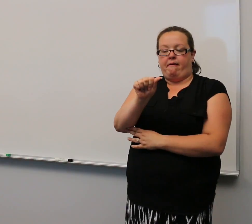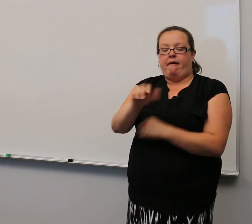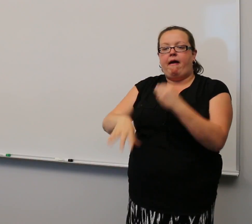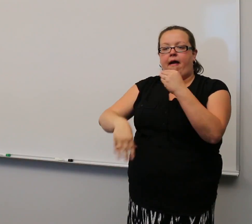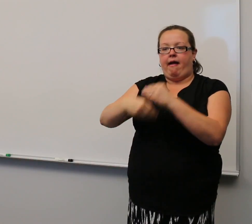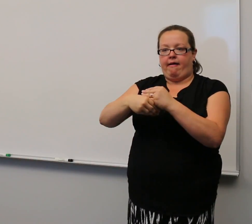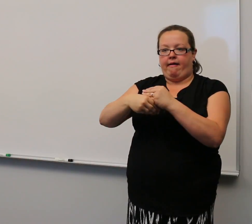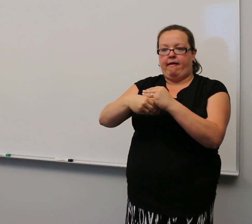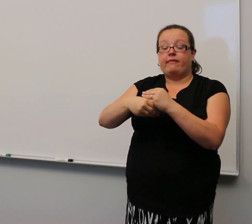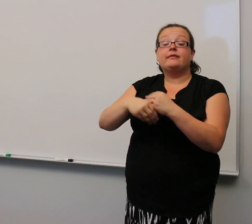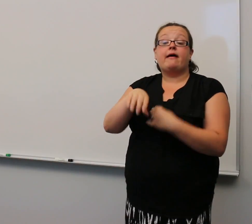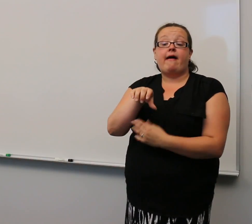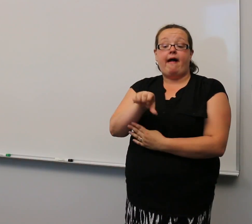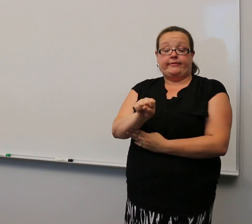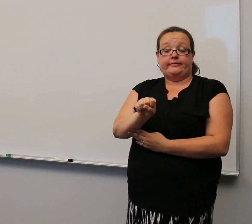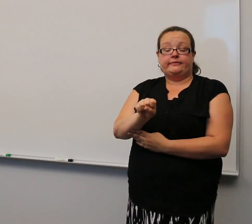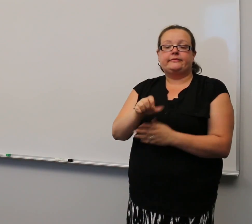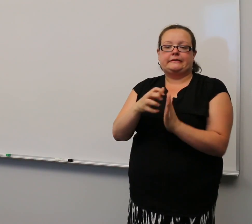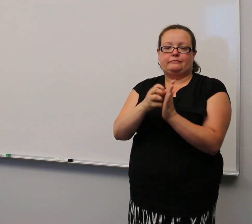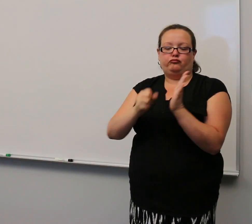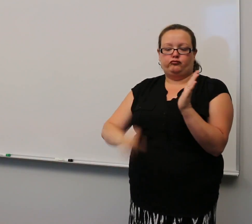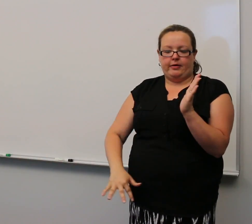first and working your way down to subtraction.